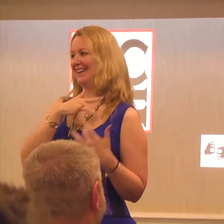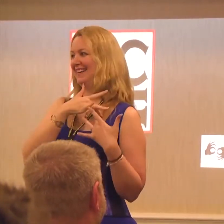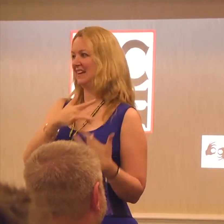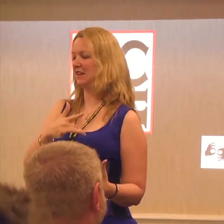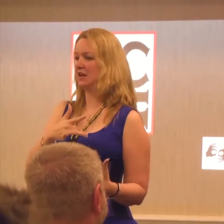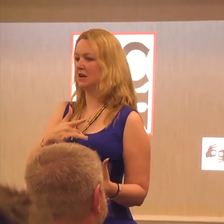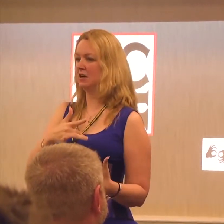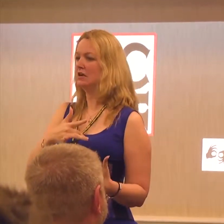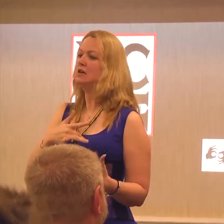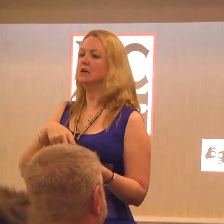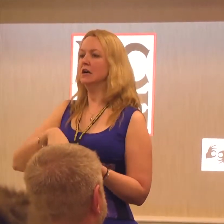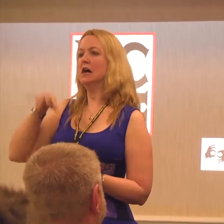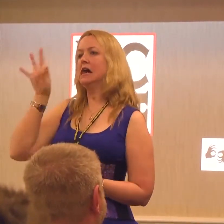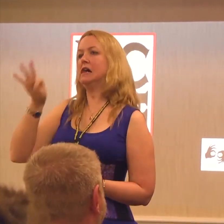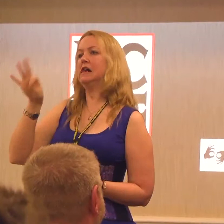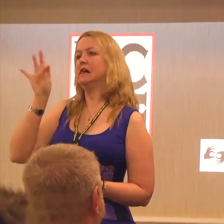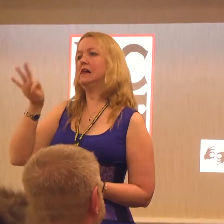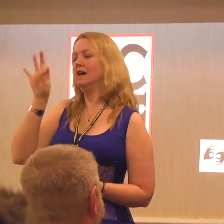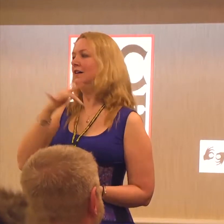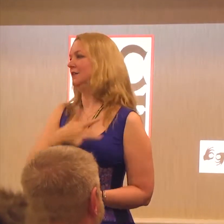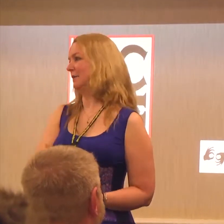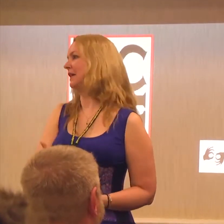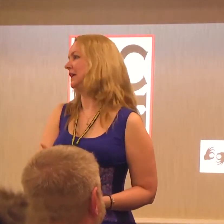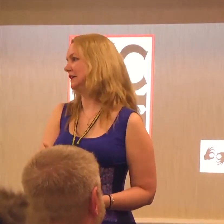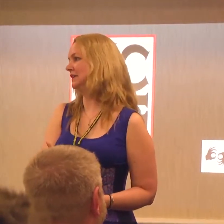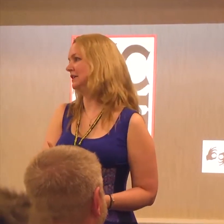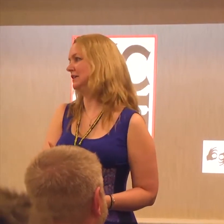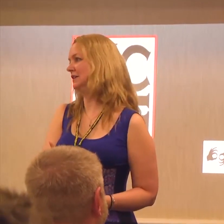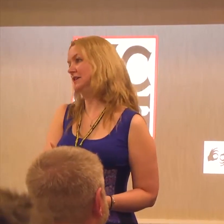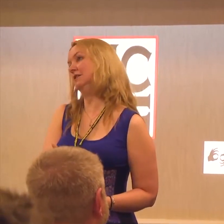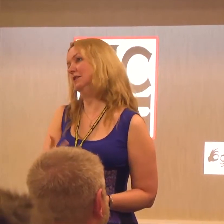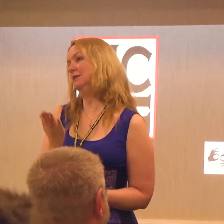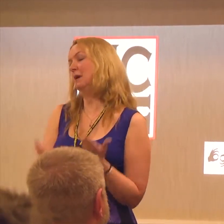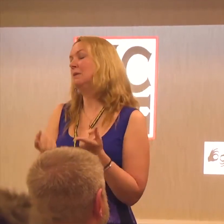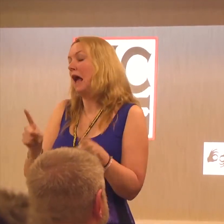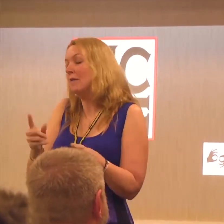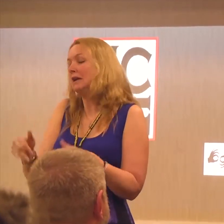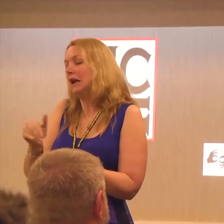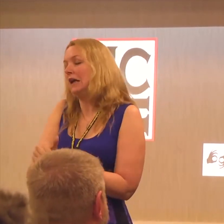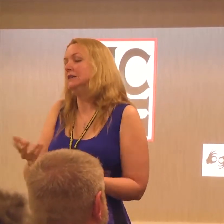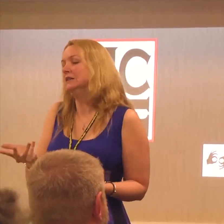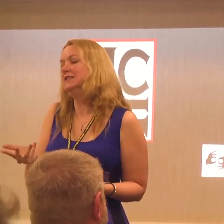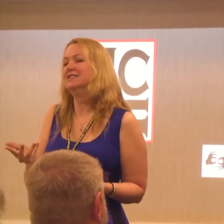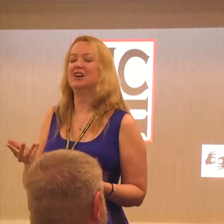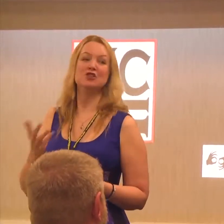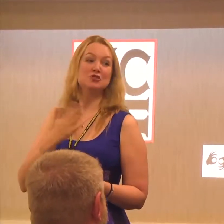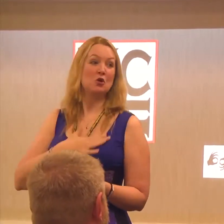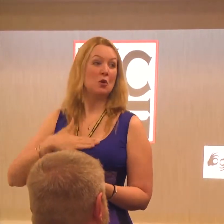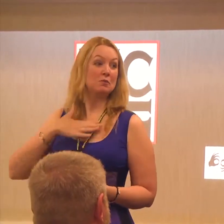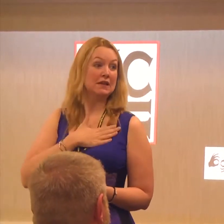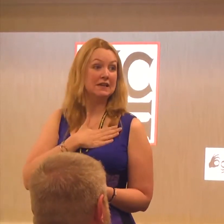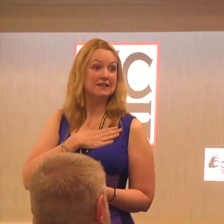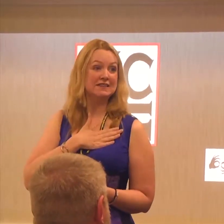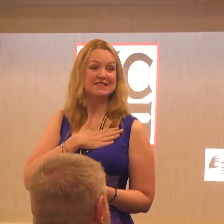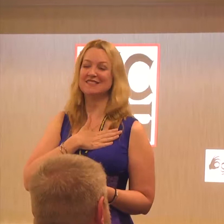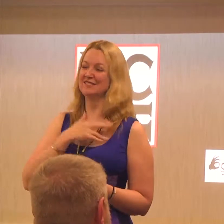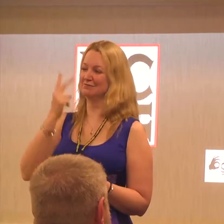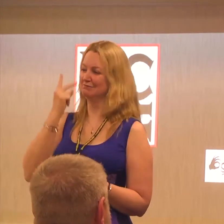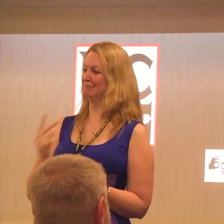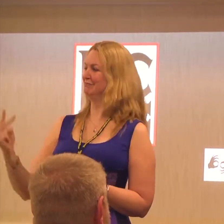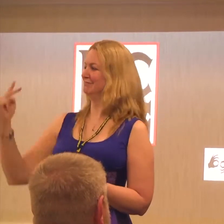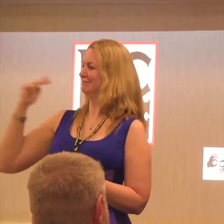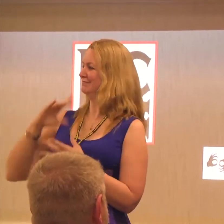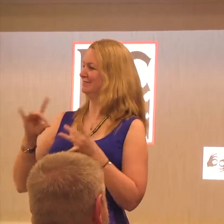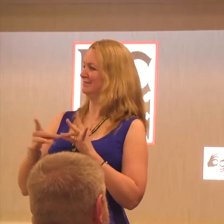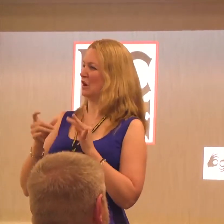on my proverbial soapbox. And that'll probably happen tonight too. So please join me in a quick sprint down memory lane.